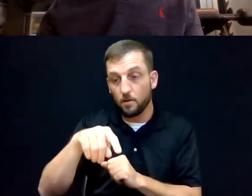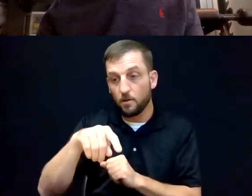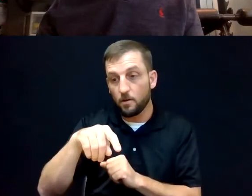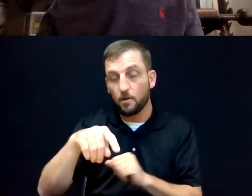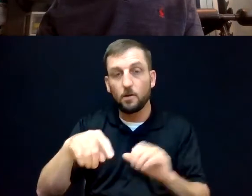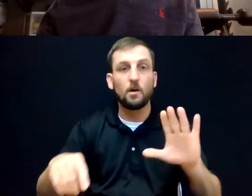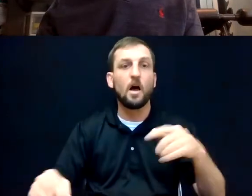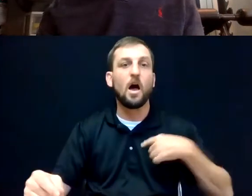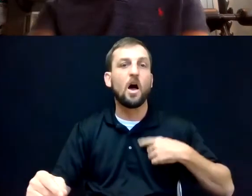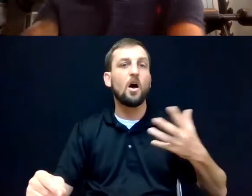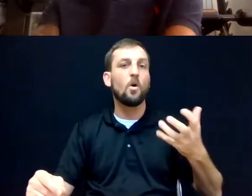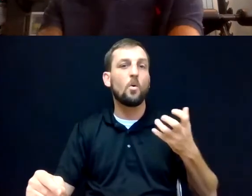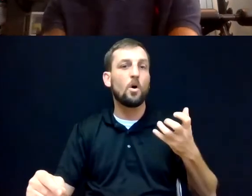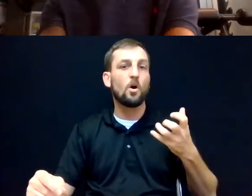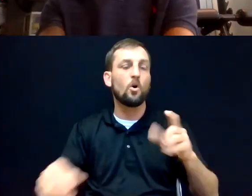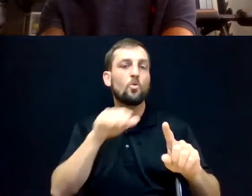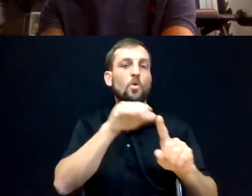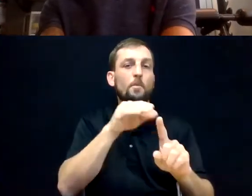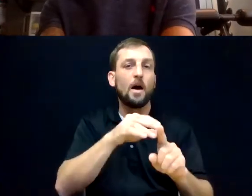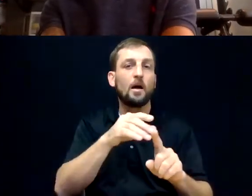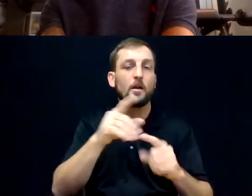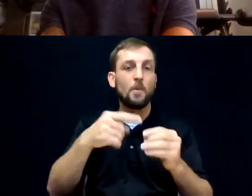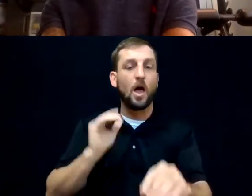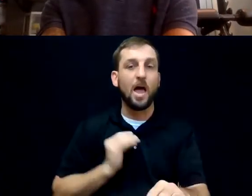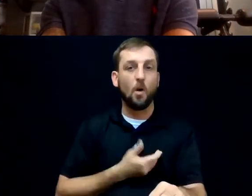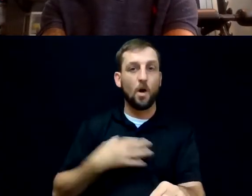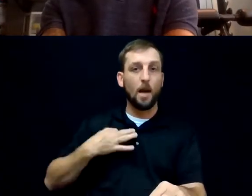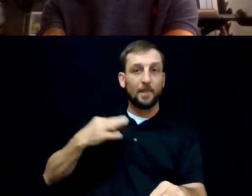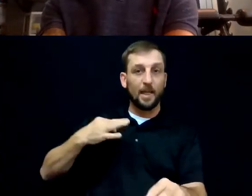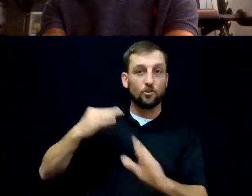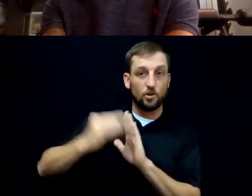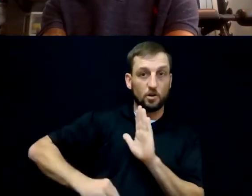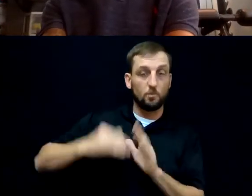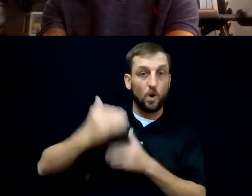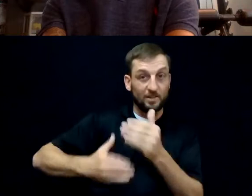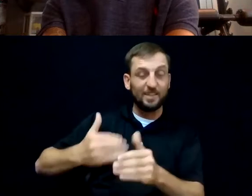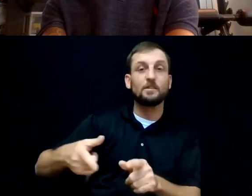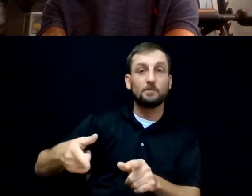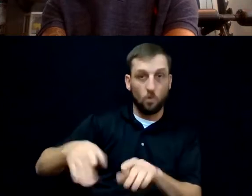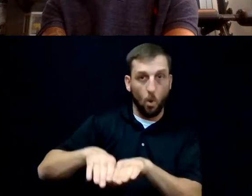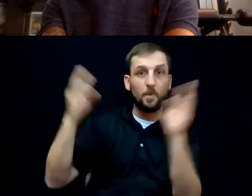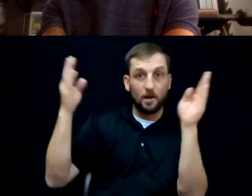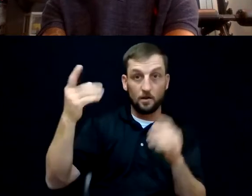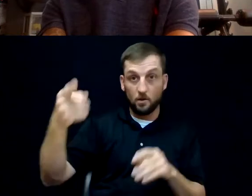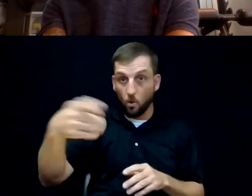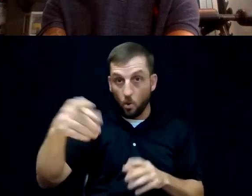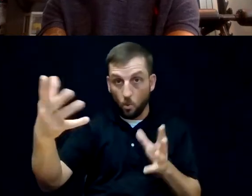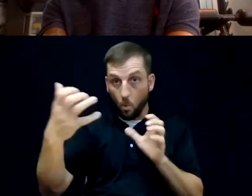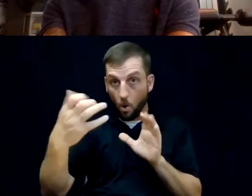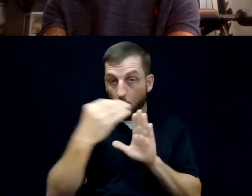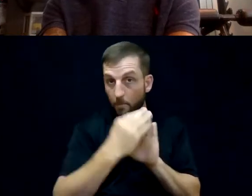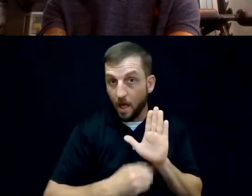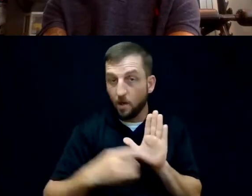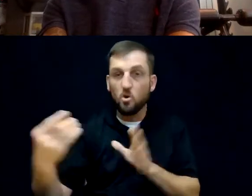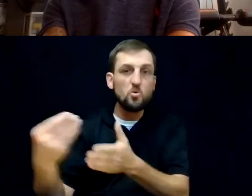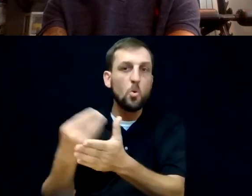I'd just like to remind everyone about our application process. It is up and open, and anybody that's interested in applying, if you're a new agency